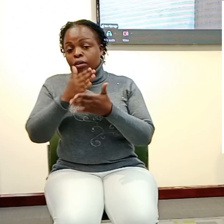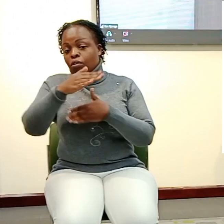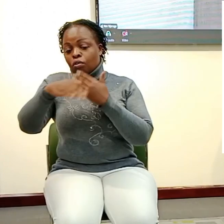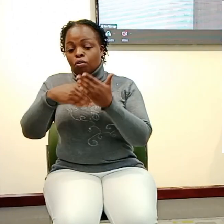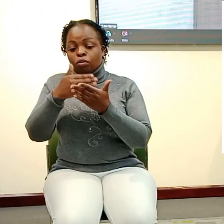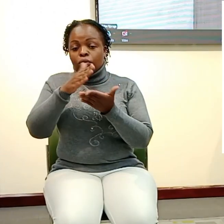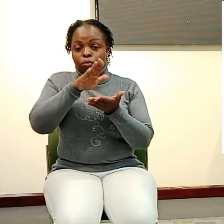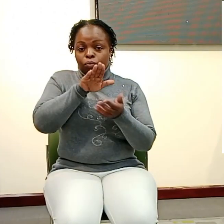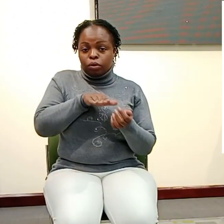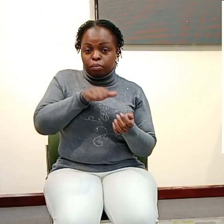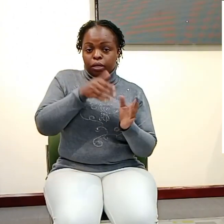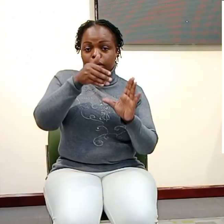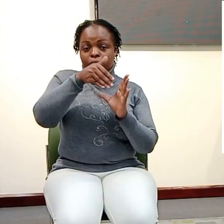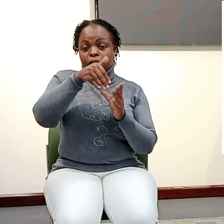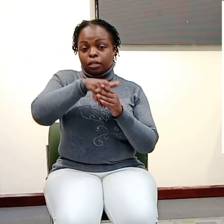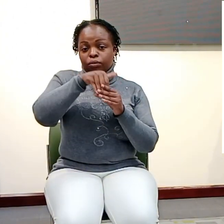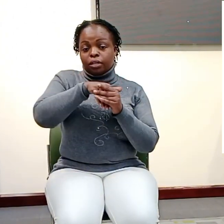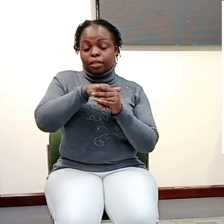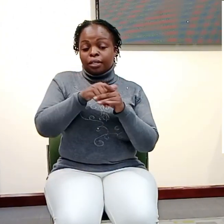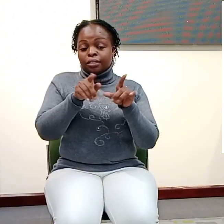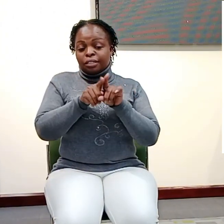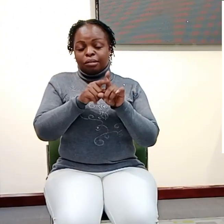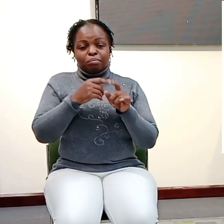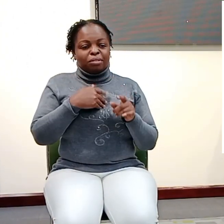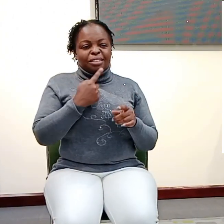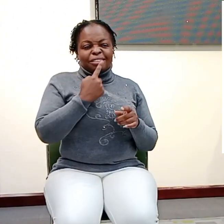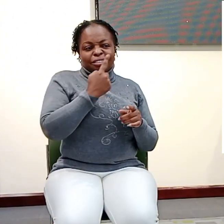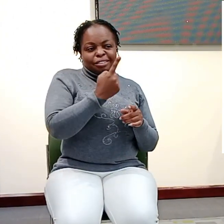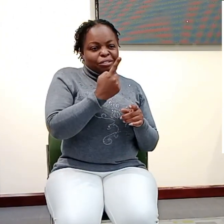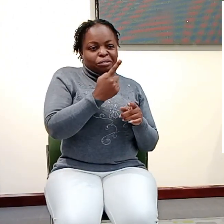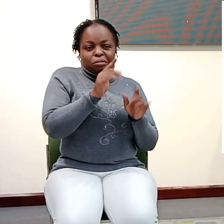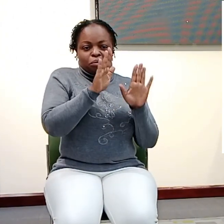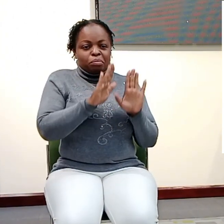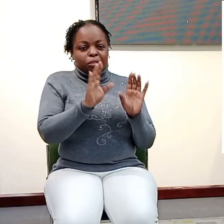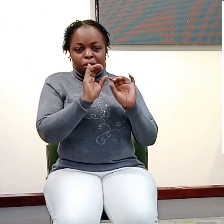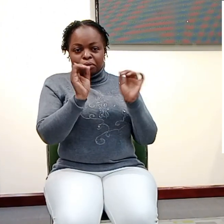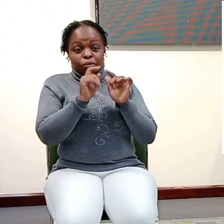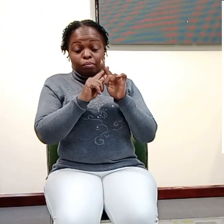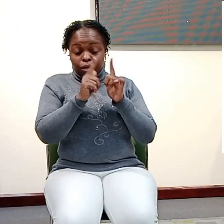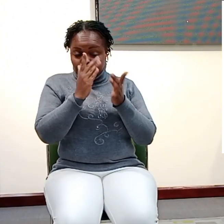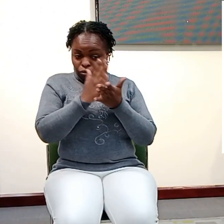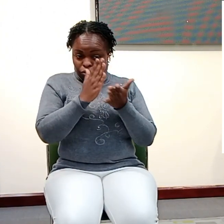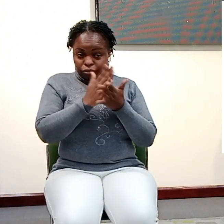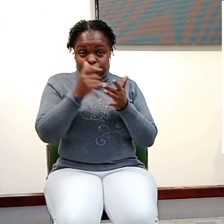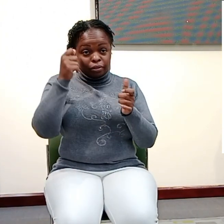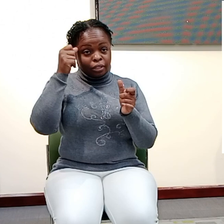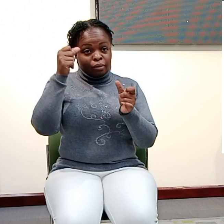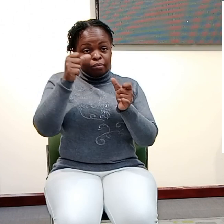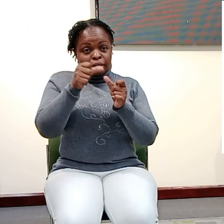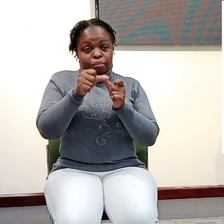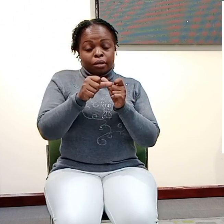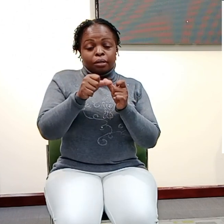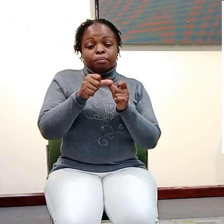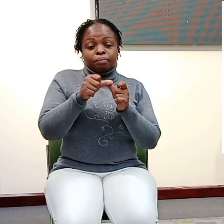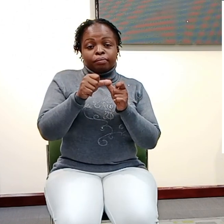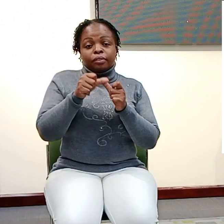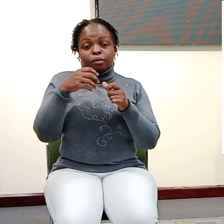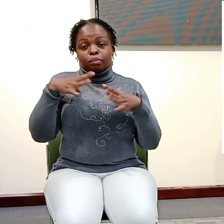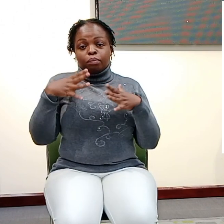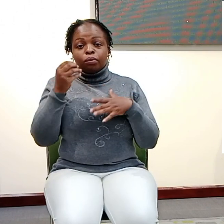behind. And I don't think I need to tell you, but we remind ourselves and I remind people at home a